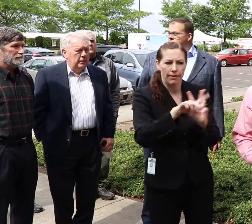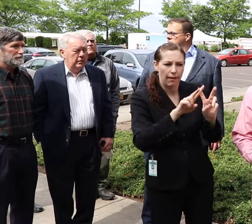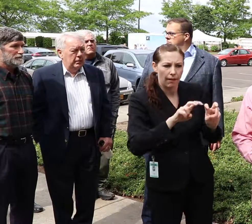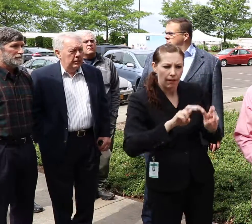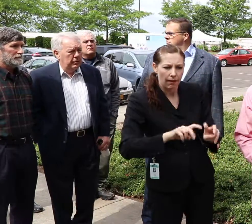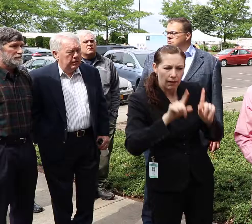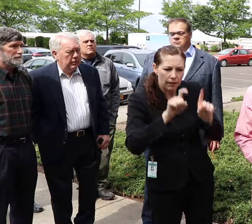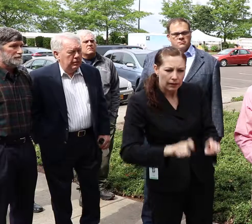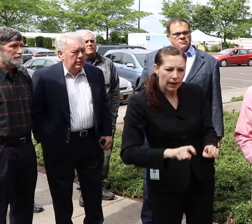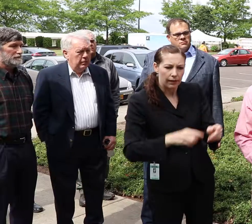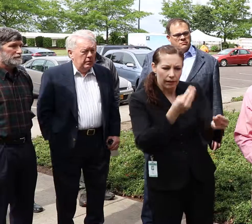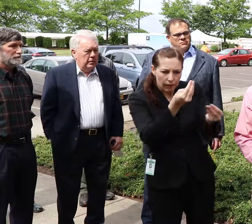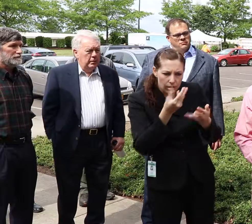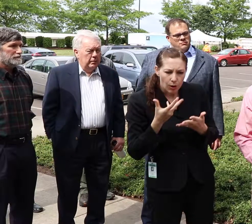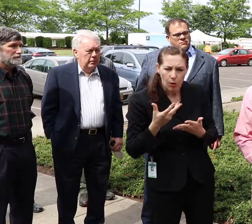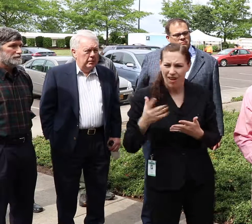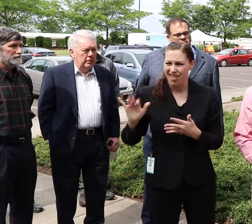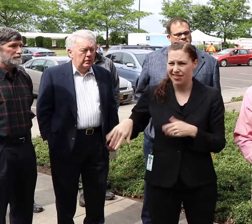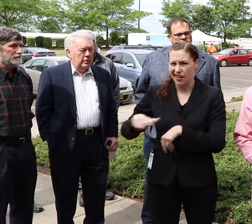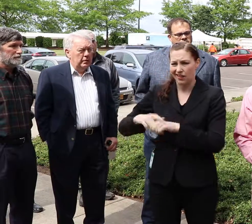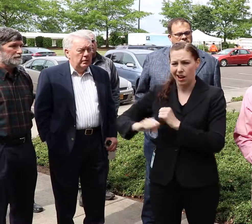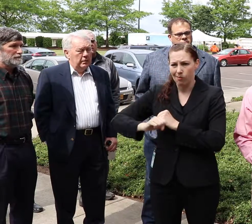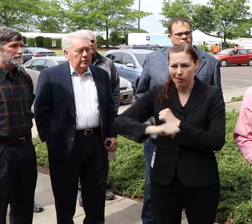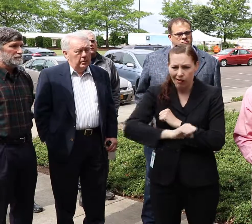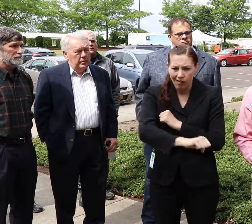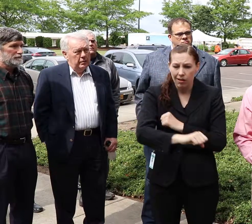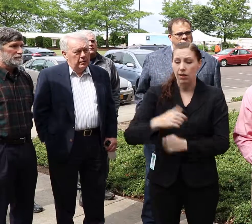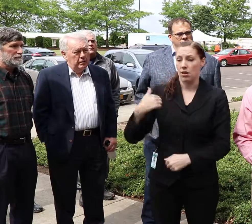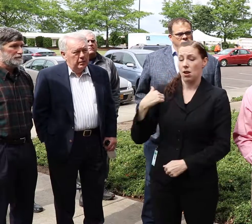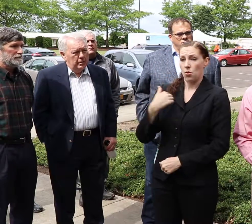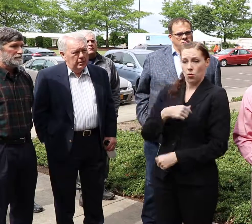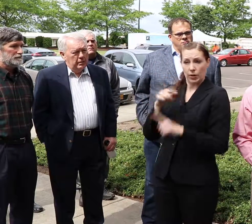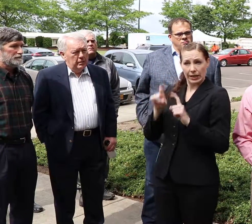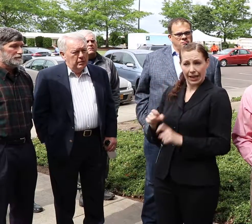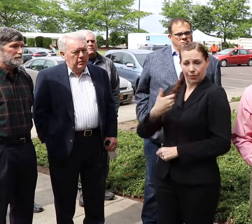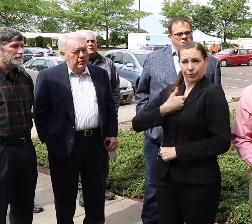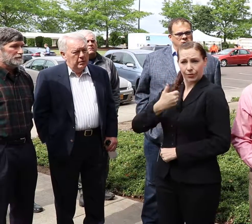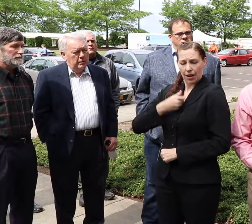information quicker. But we just don't know at this point why the toxins got through.